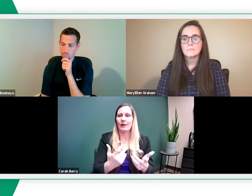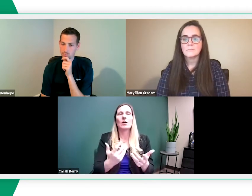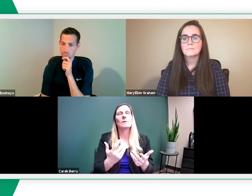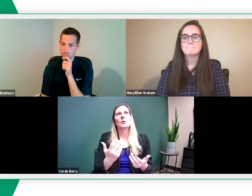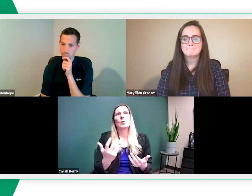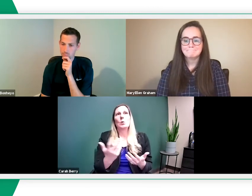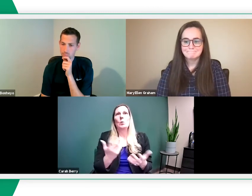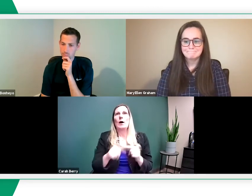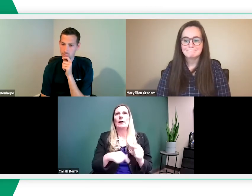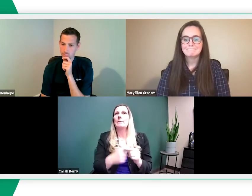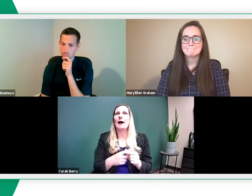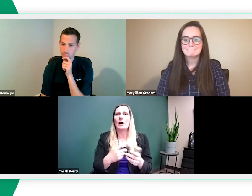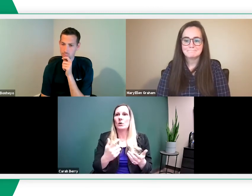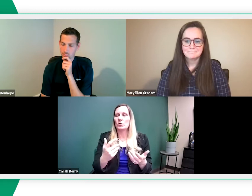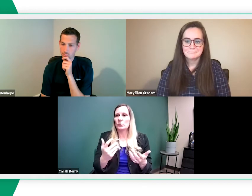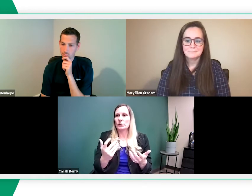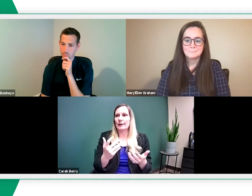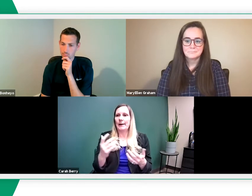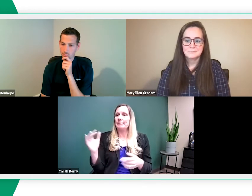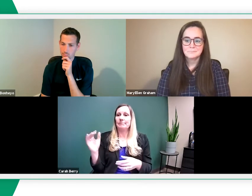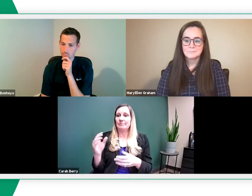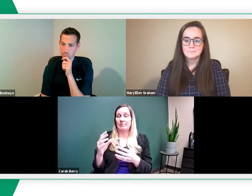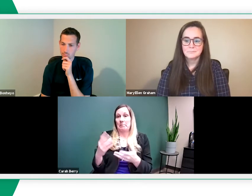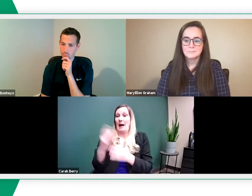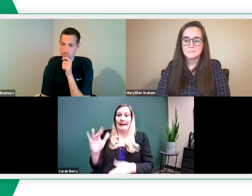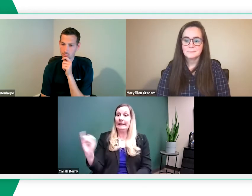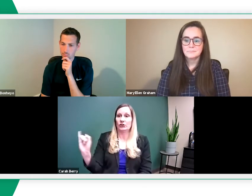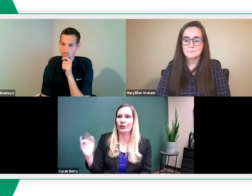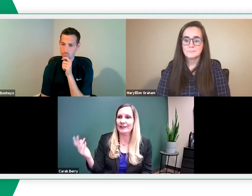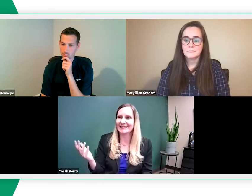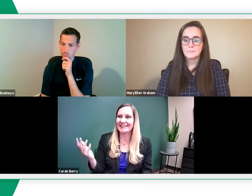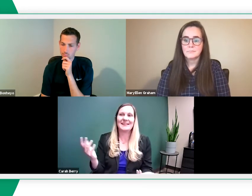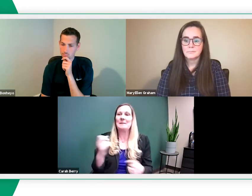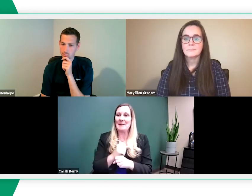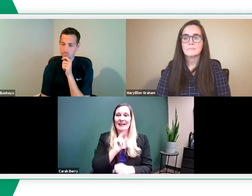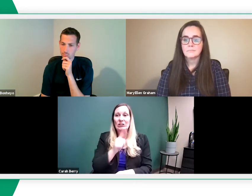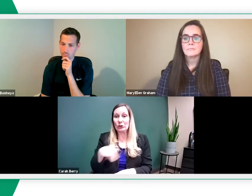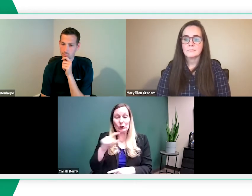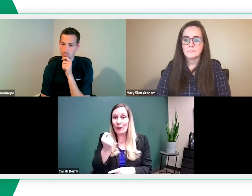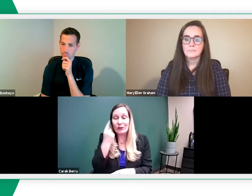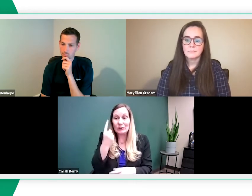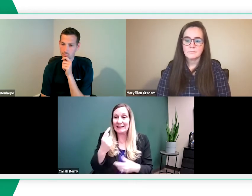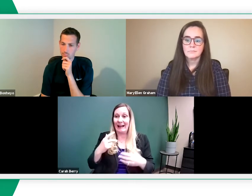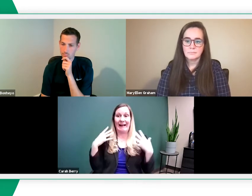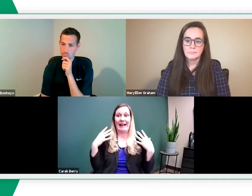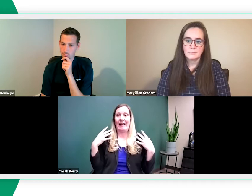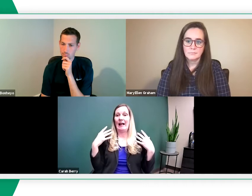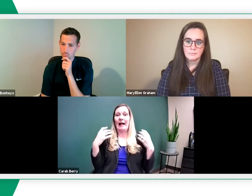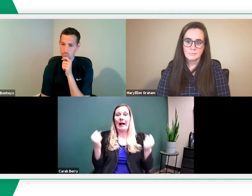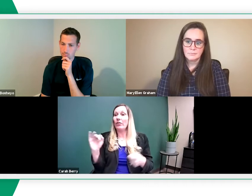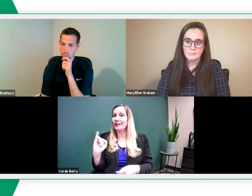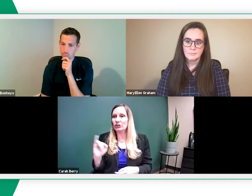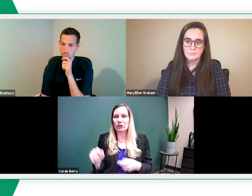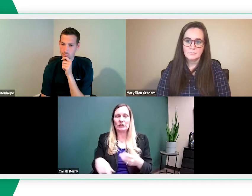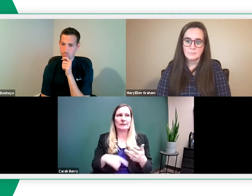increase your payments by private mortgage insurance. You'll have to buy insurance for the house. You need to make sure